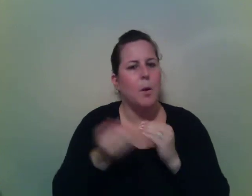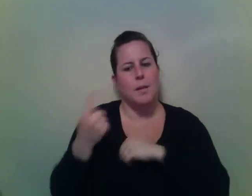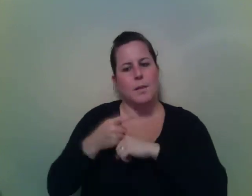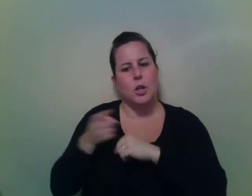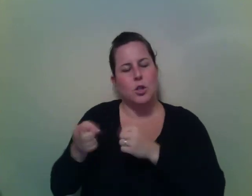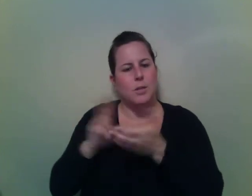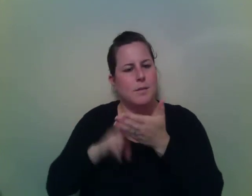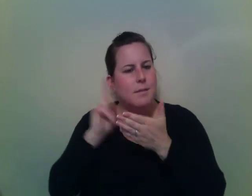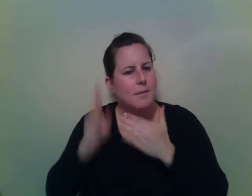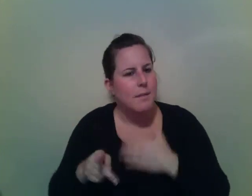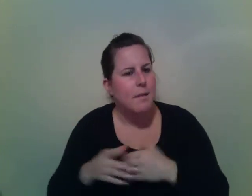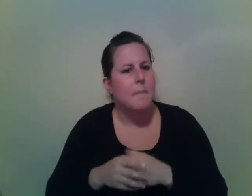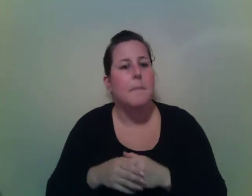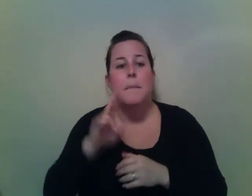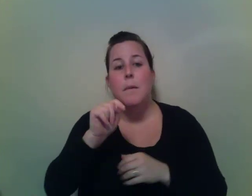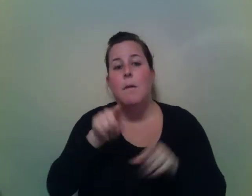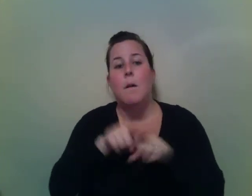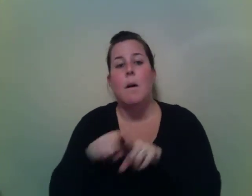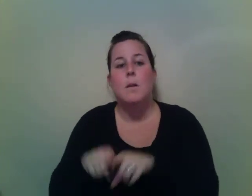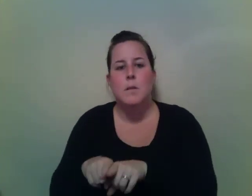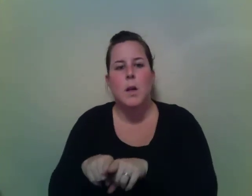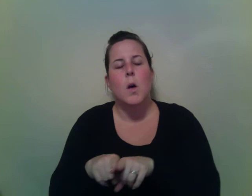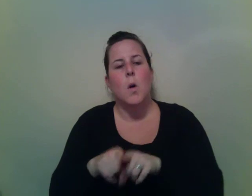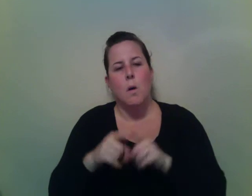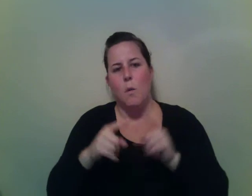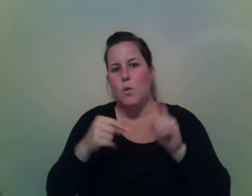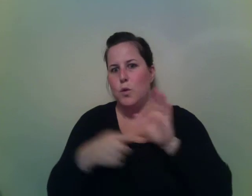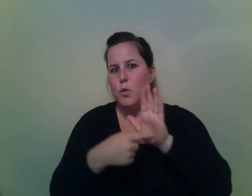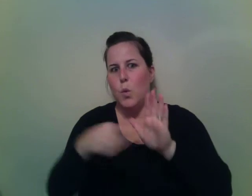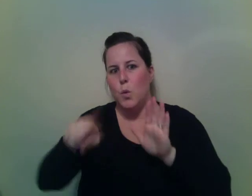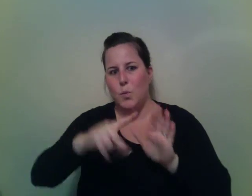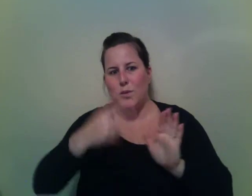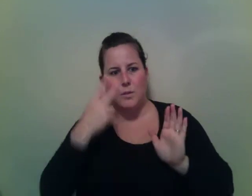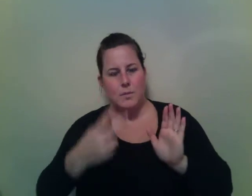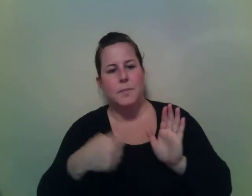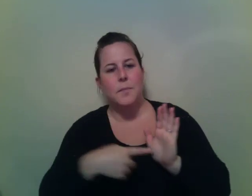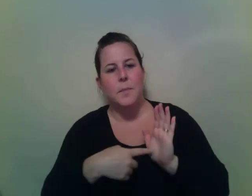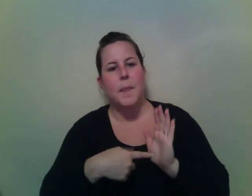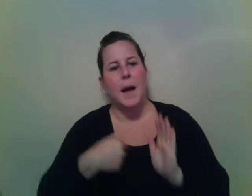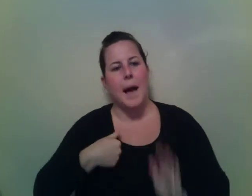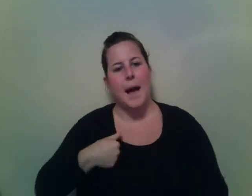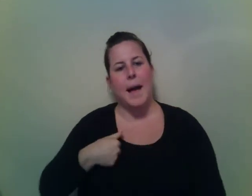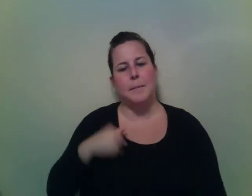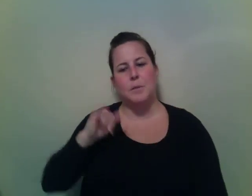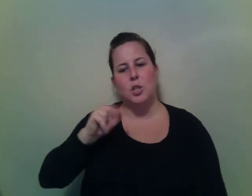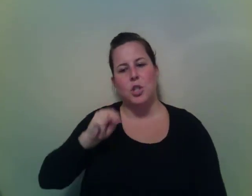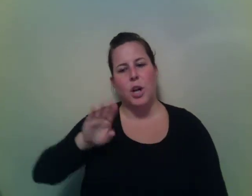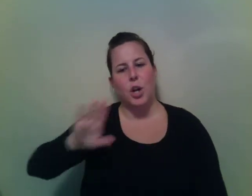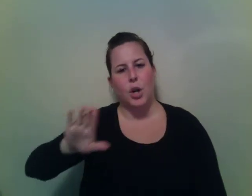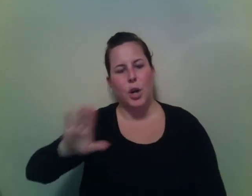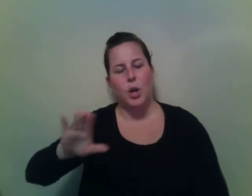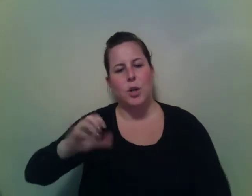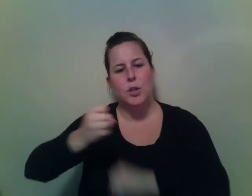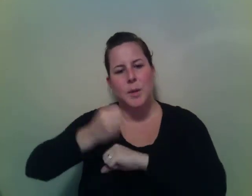up. But I have cropped this so that you can see. It shows that I am Jane's sponsor and I'm her enroller.